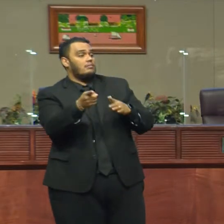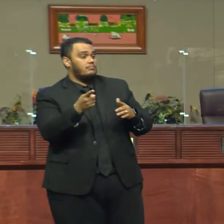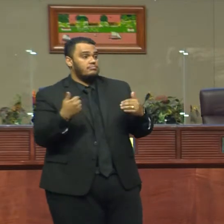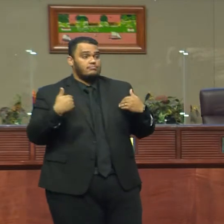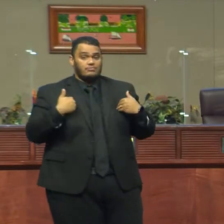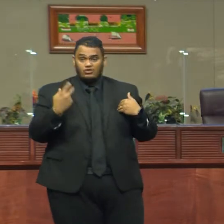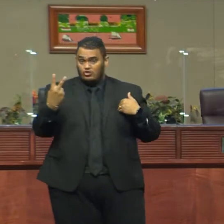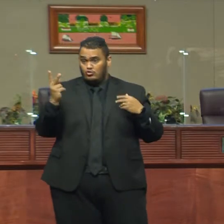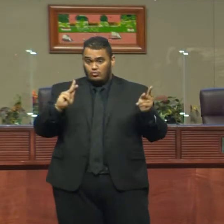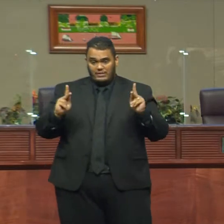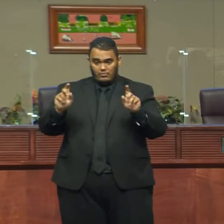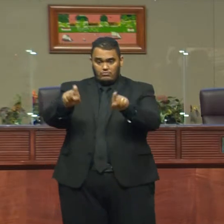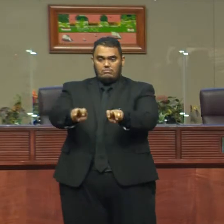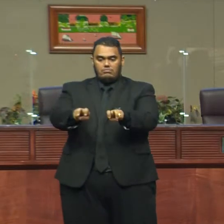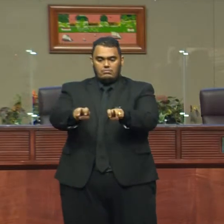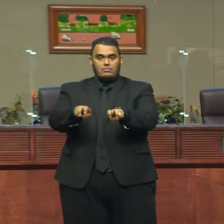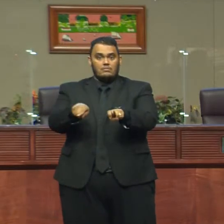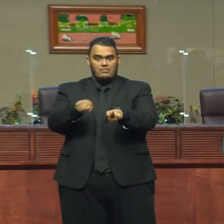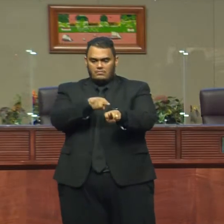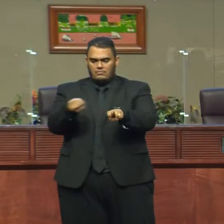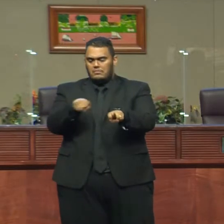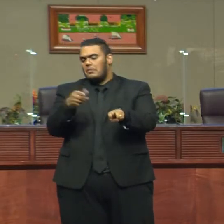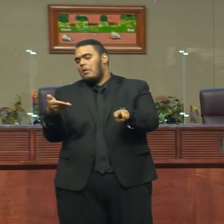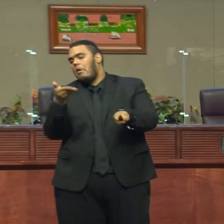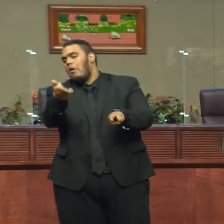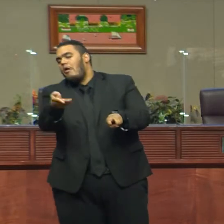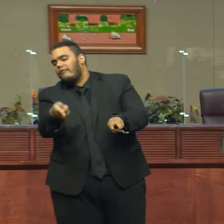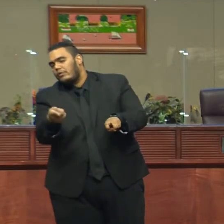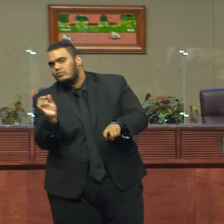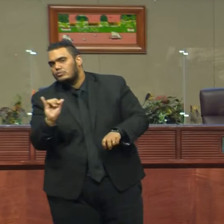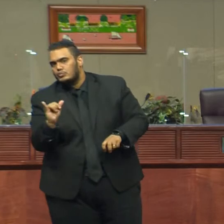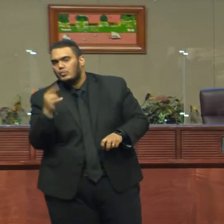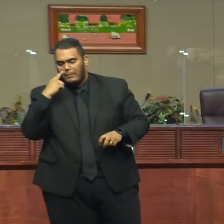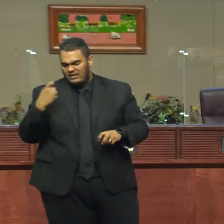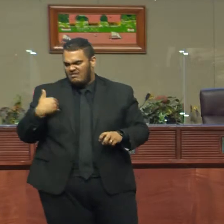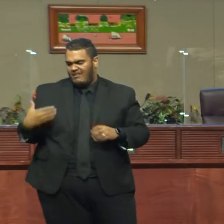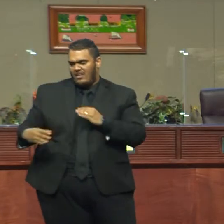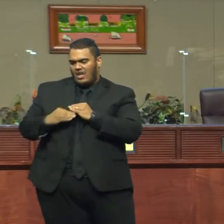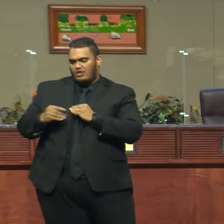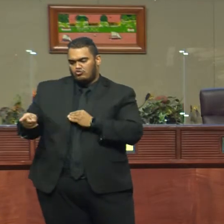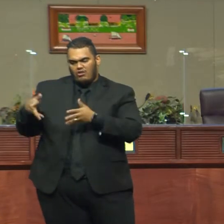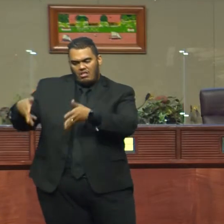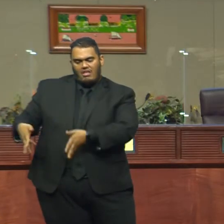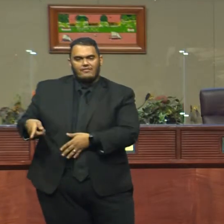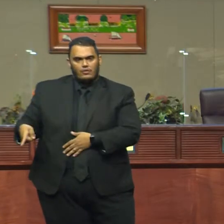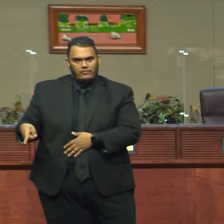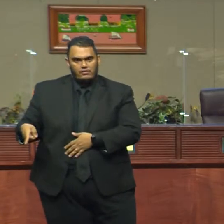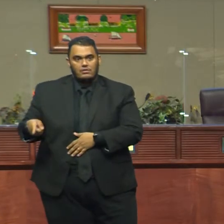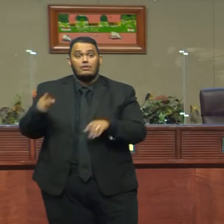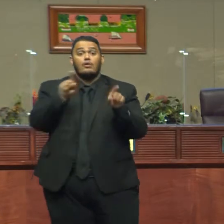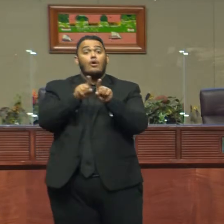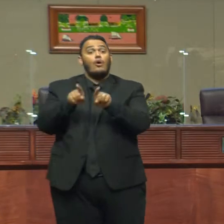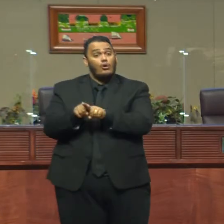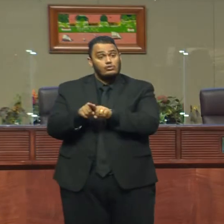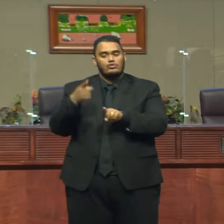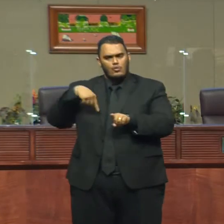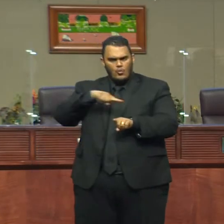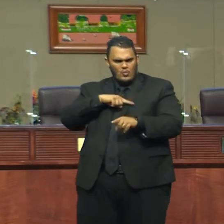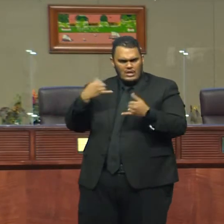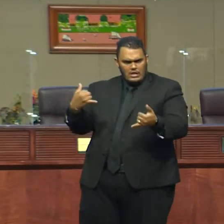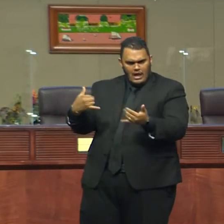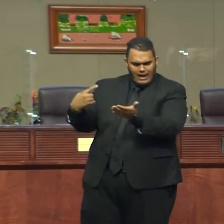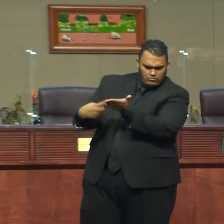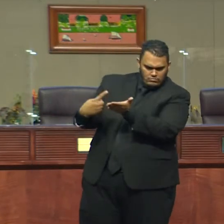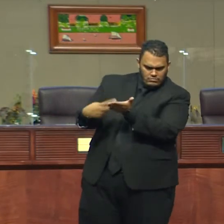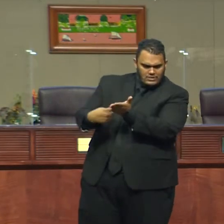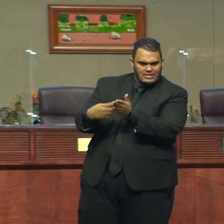the person. And we are in conversations with the county to how to establish a waiting line at the convention